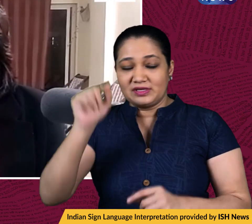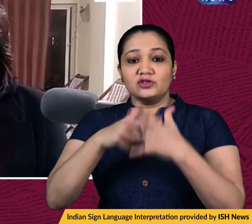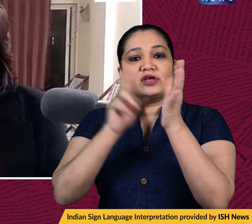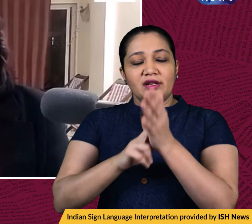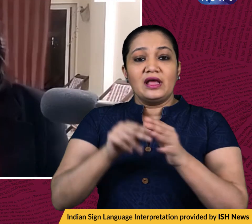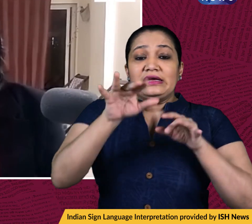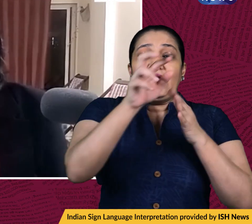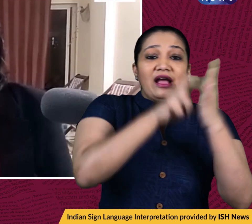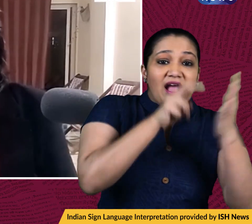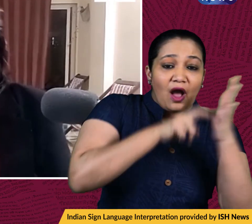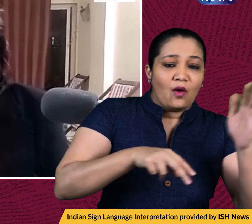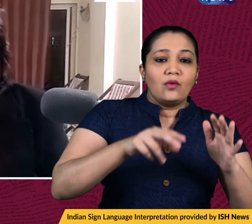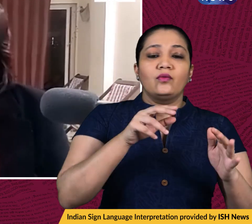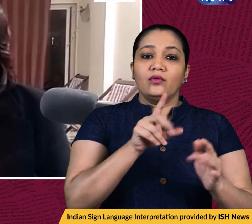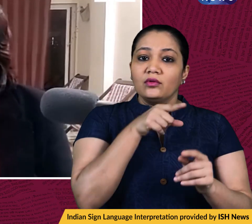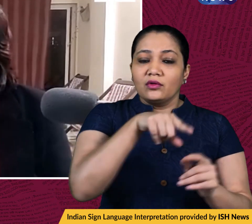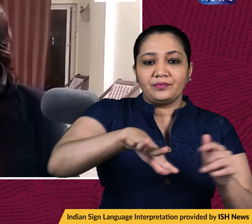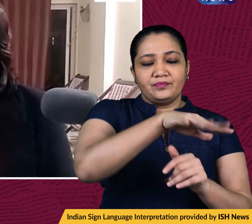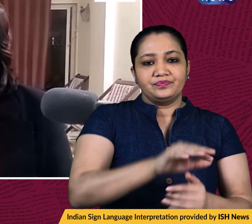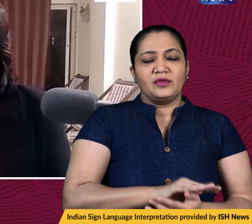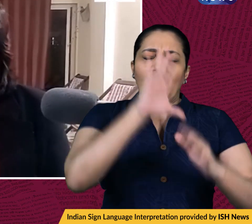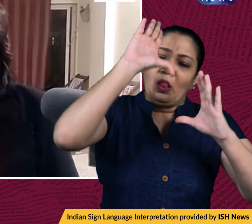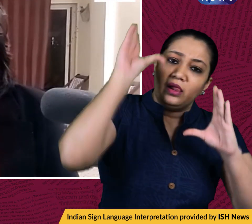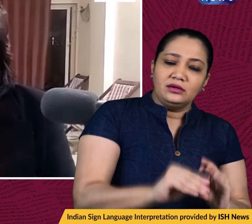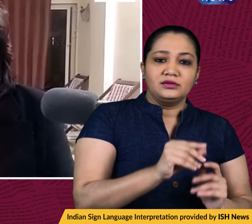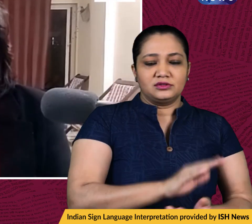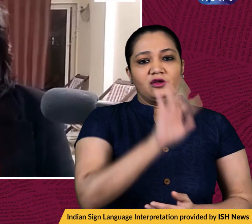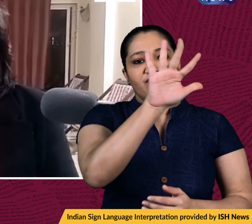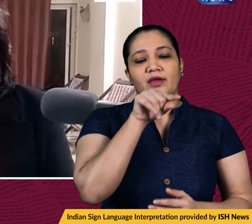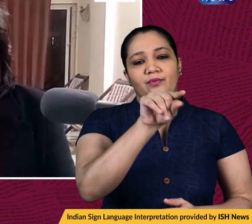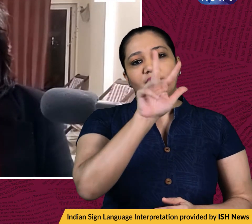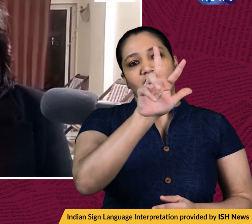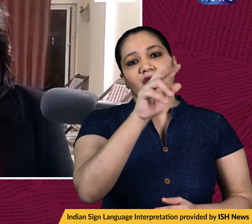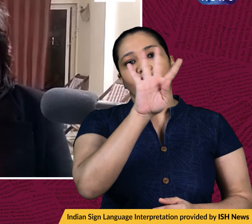8.16% in January, in rural areas, interestingly, it was at its lowest at